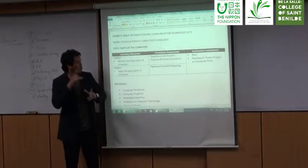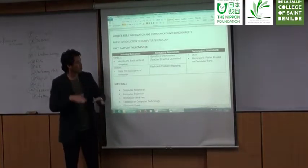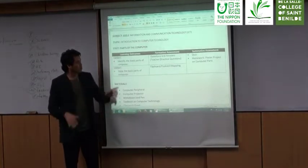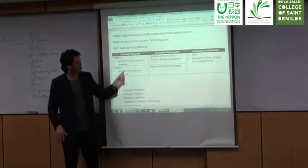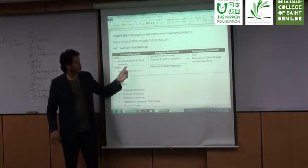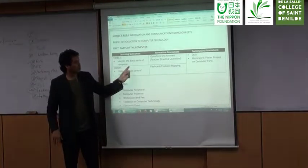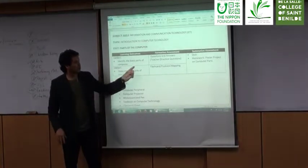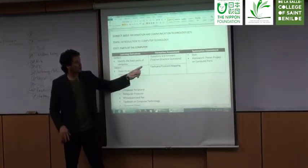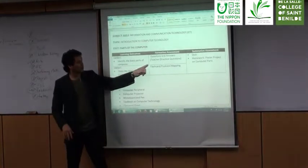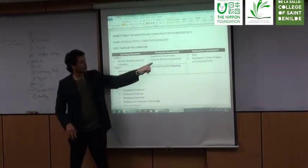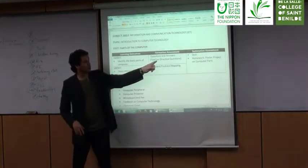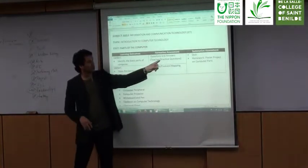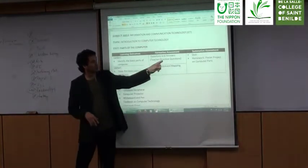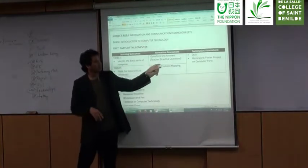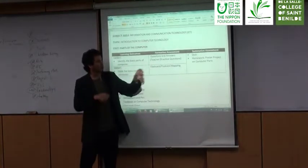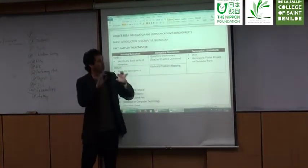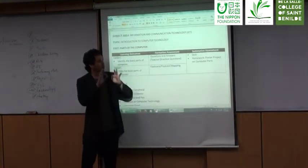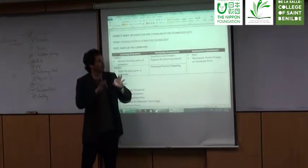meeting din.